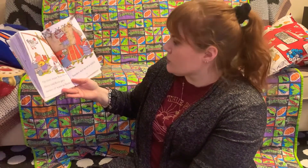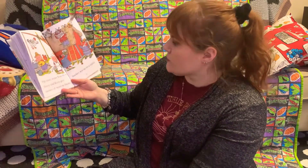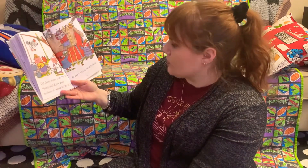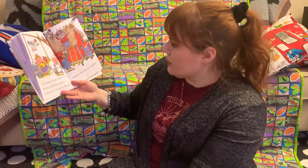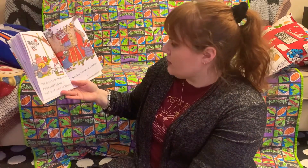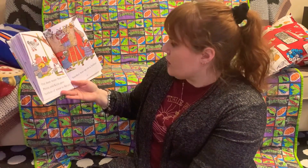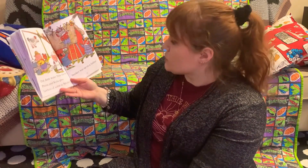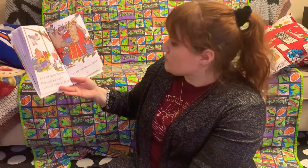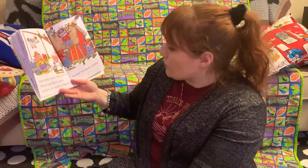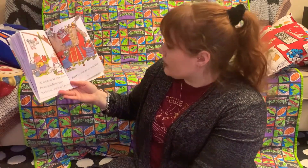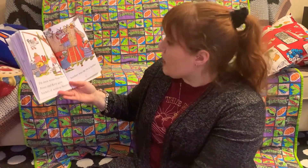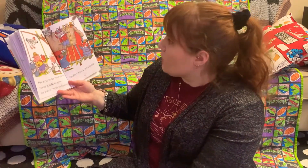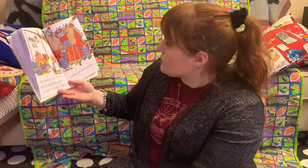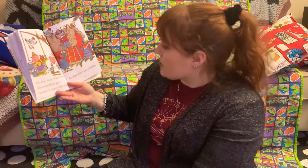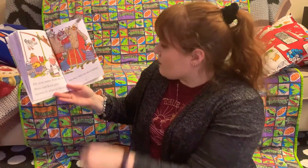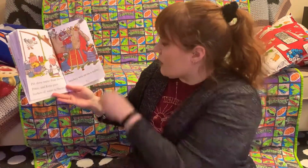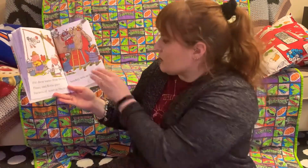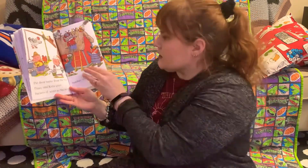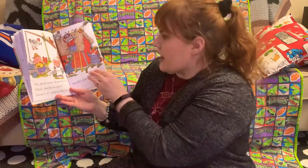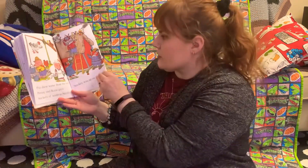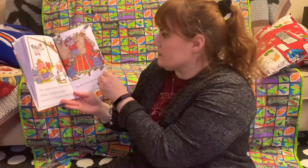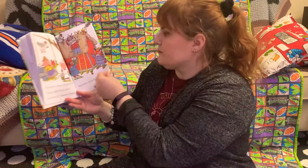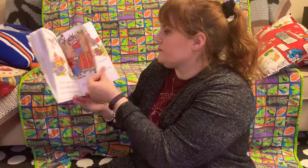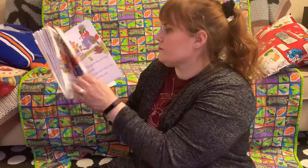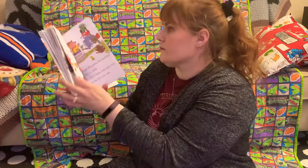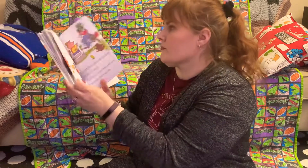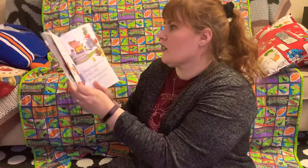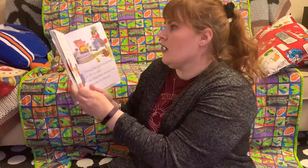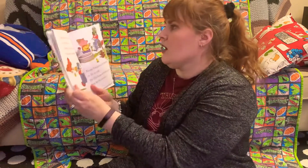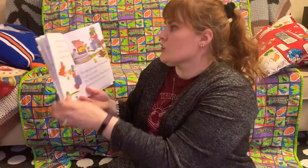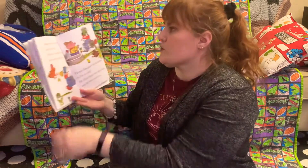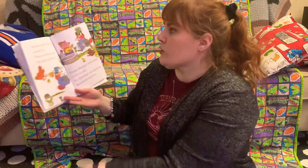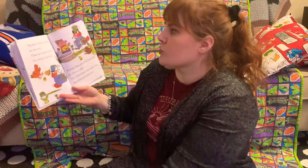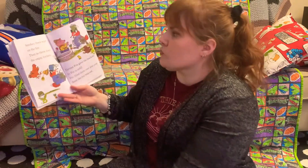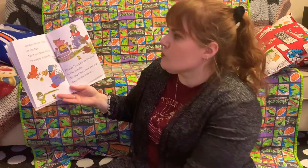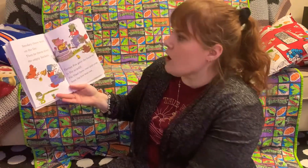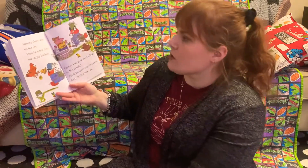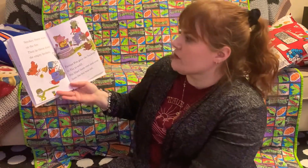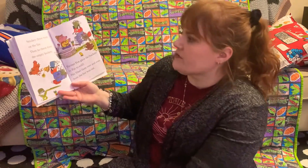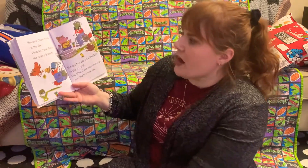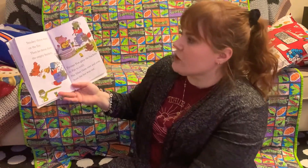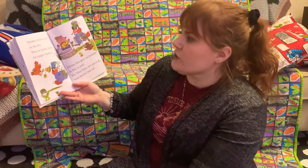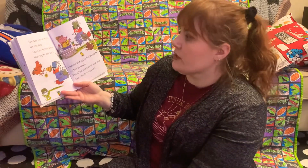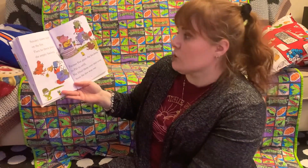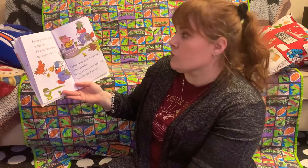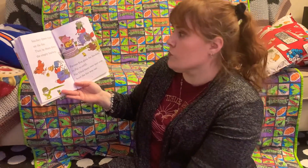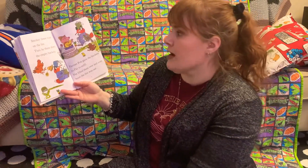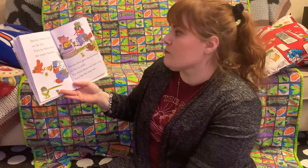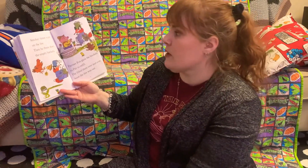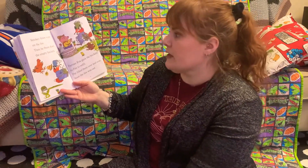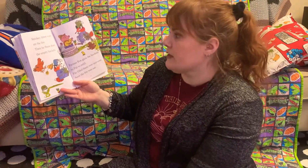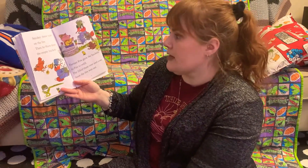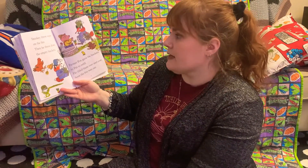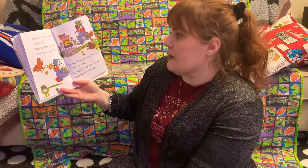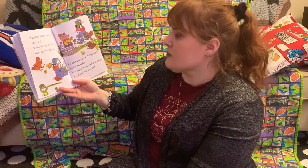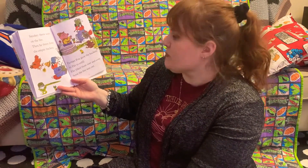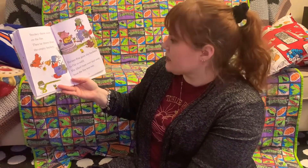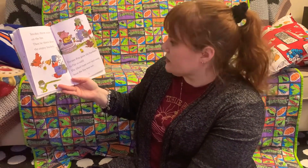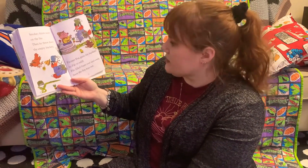Smokey. Smokey was up on a ladder. Smokey threw water on the fire, then he threw down the empty buckets.